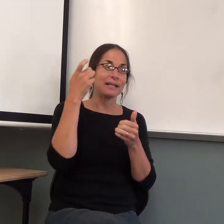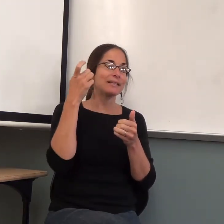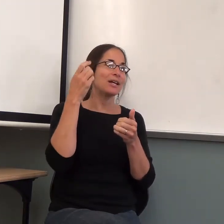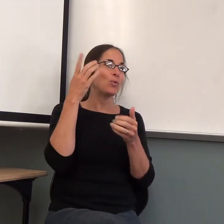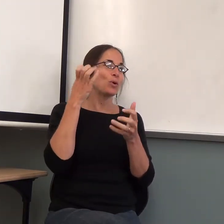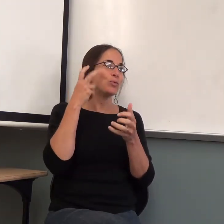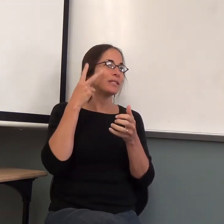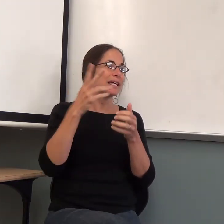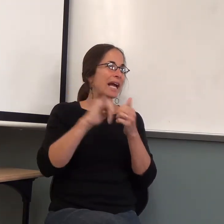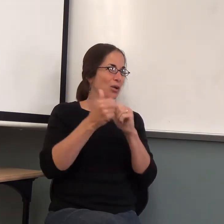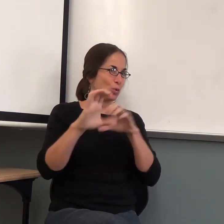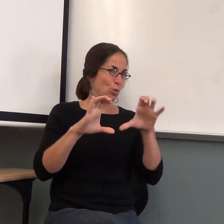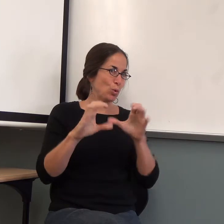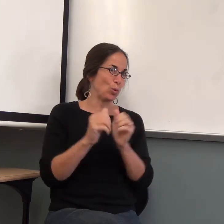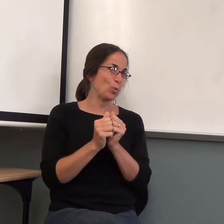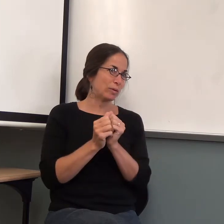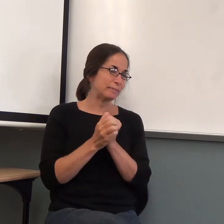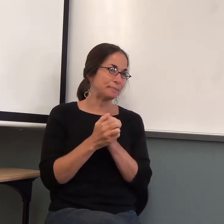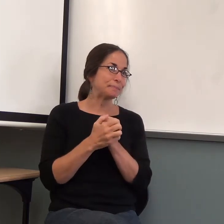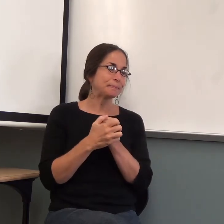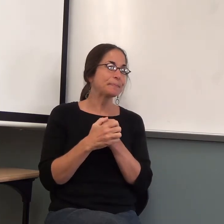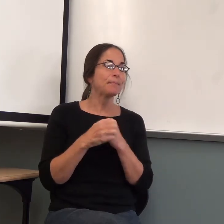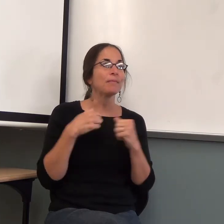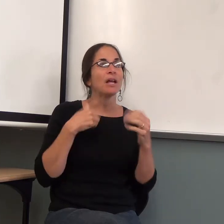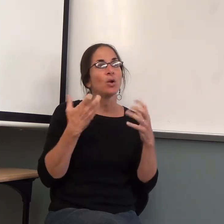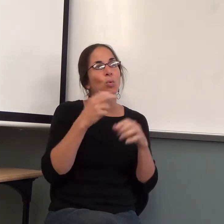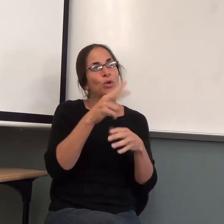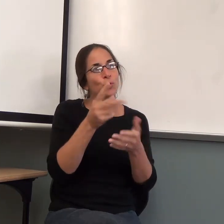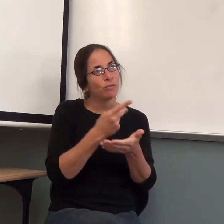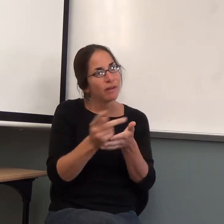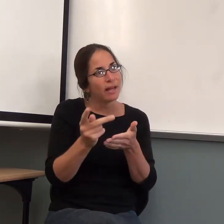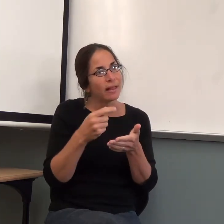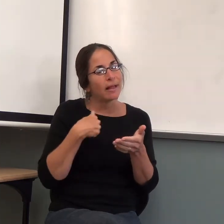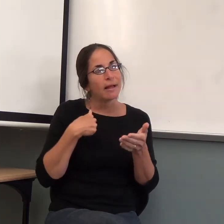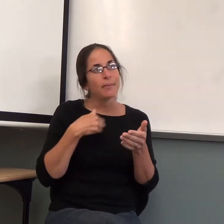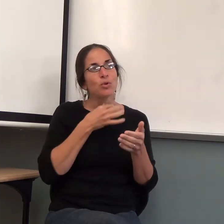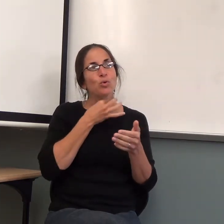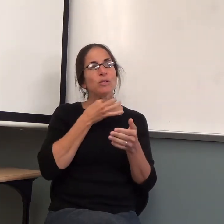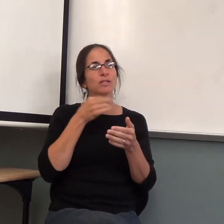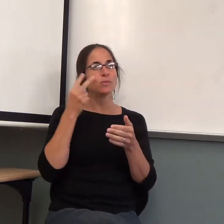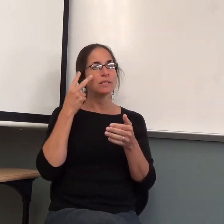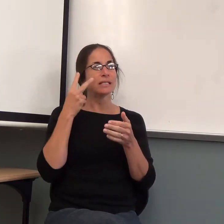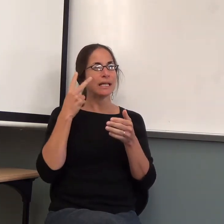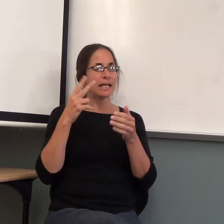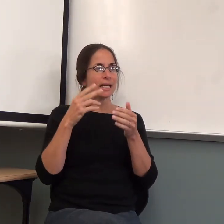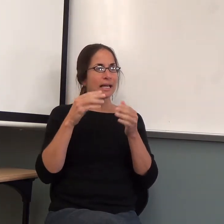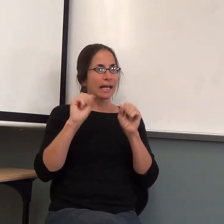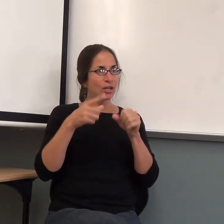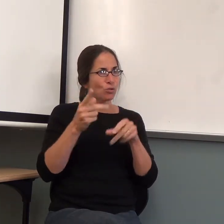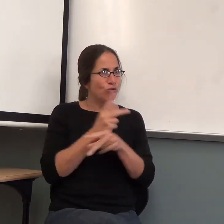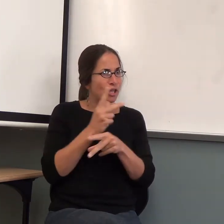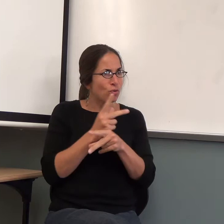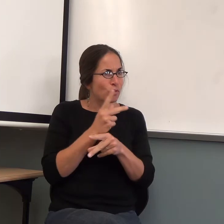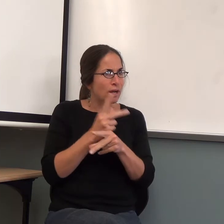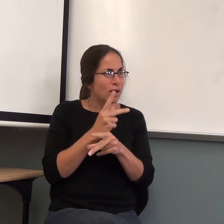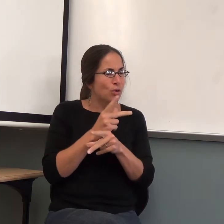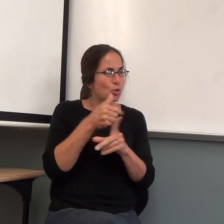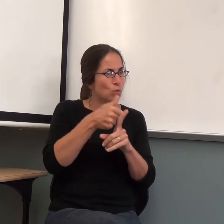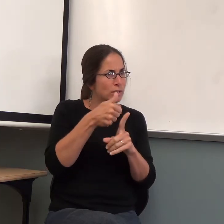fail. What it is I'm trying to see how much you can decipher the information that I'm giving you and do a